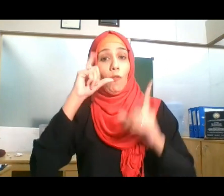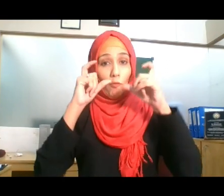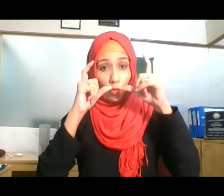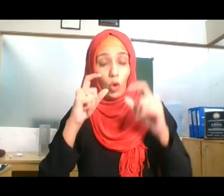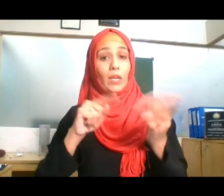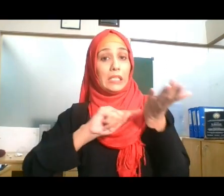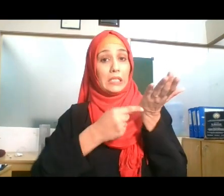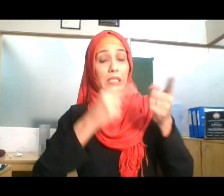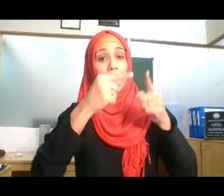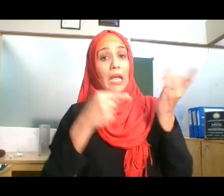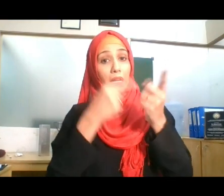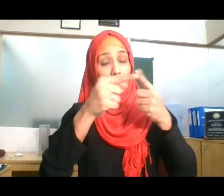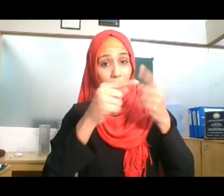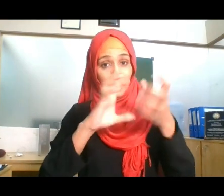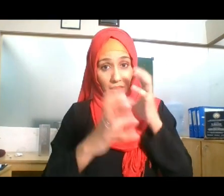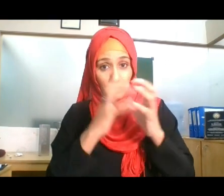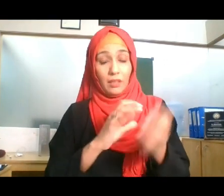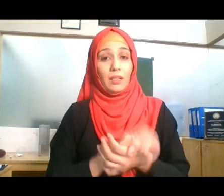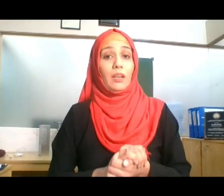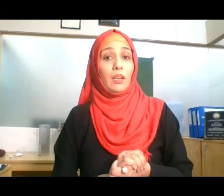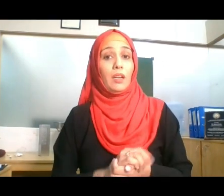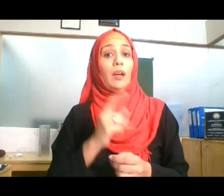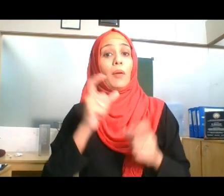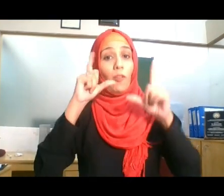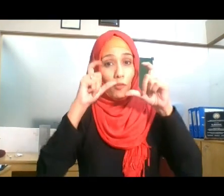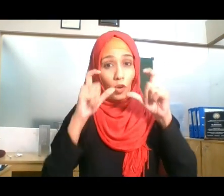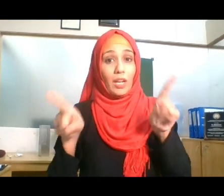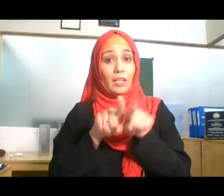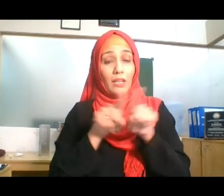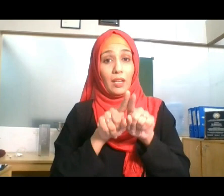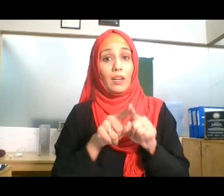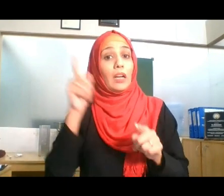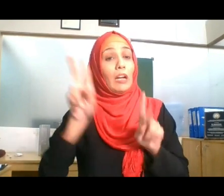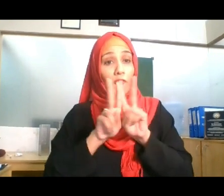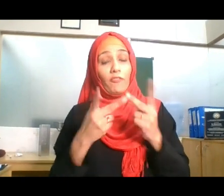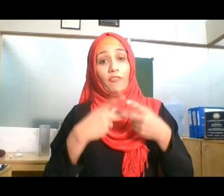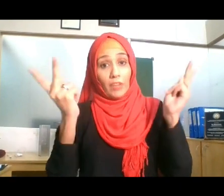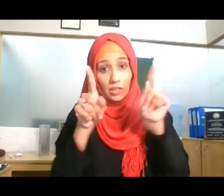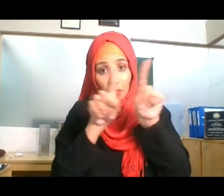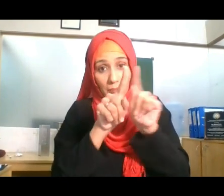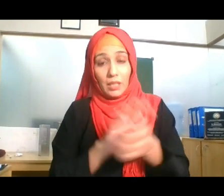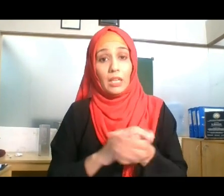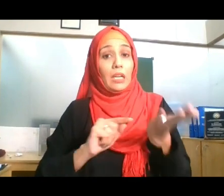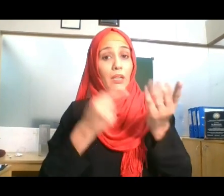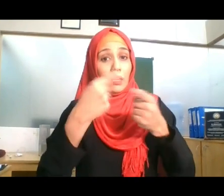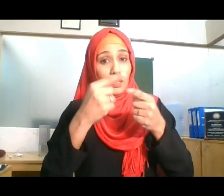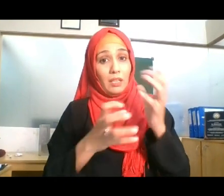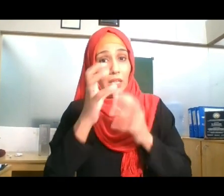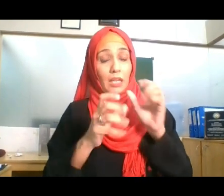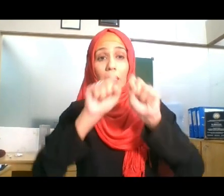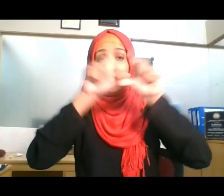technology describes objects in photos to people with vision loss through assistive technology called a screen